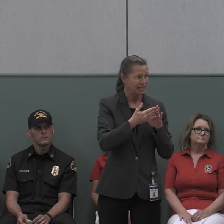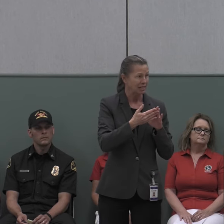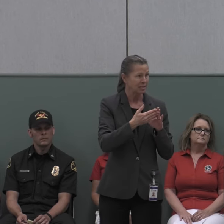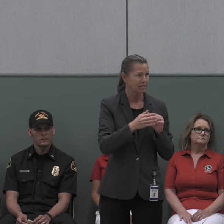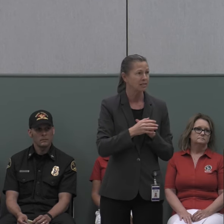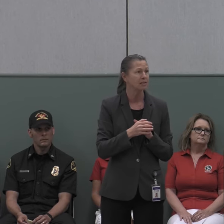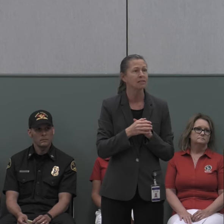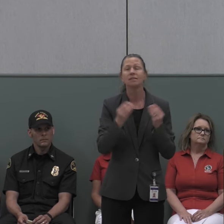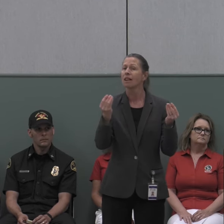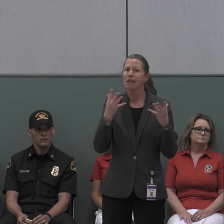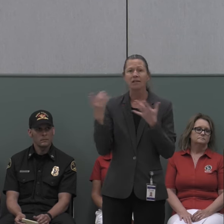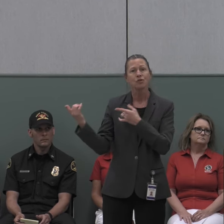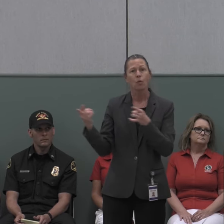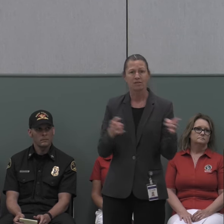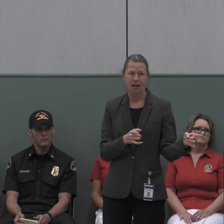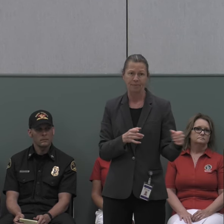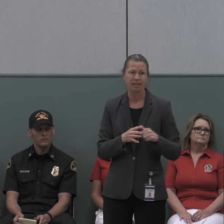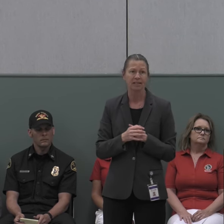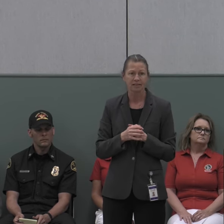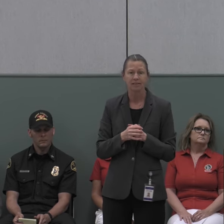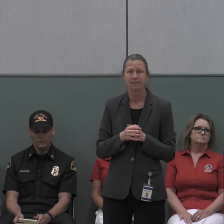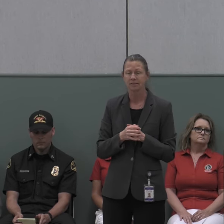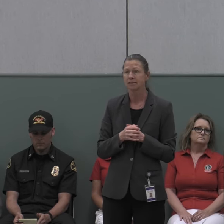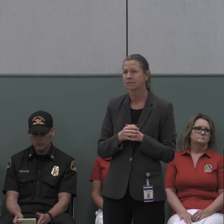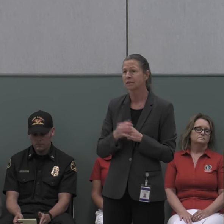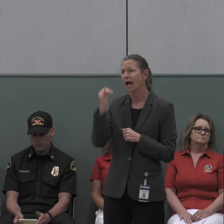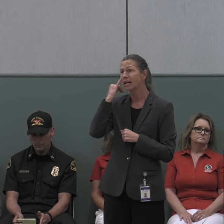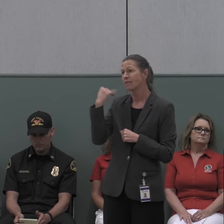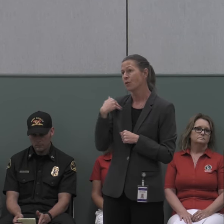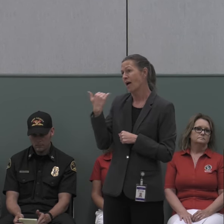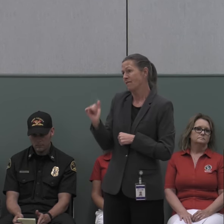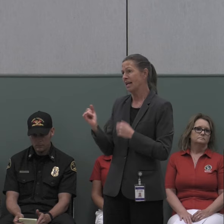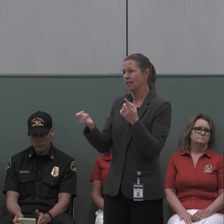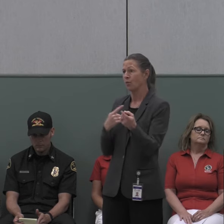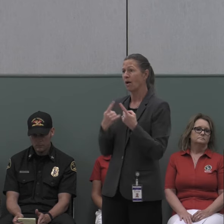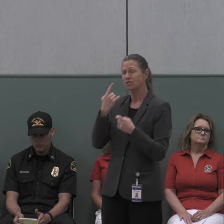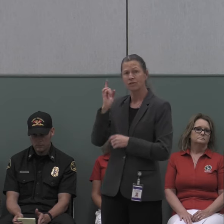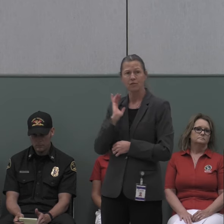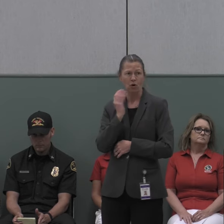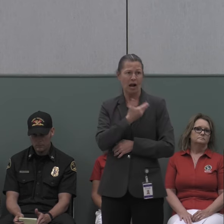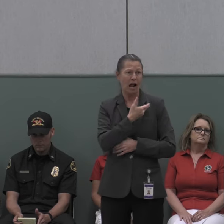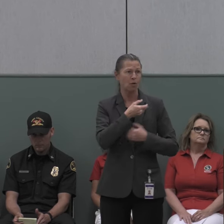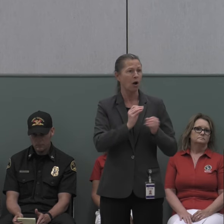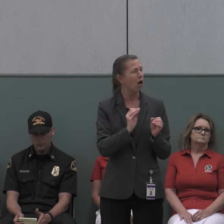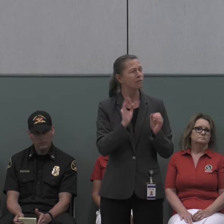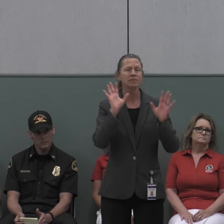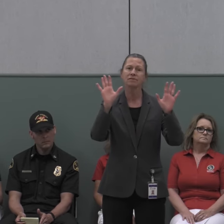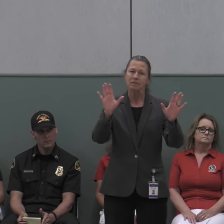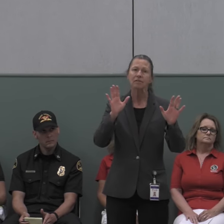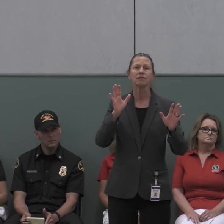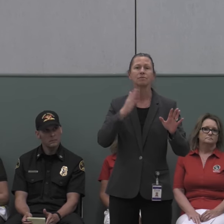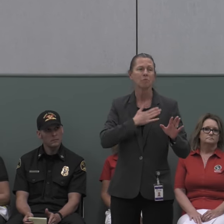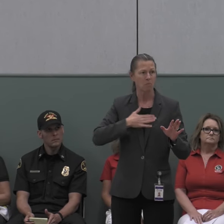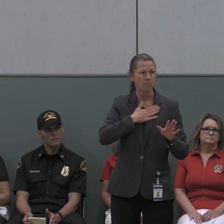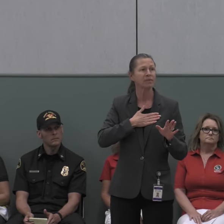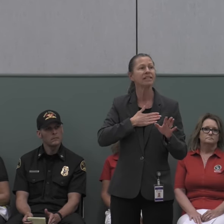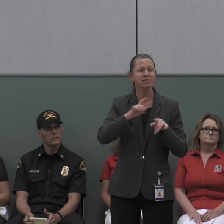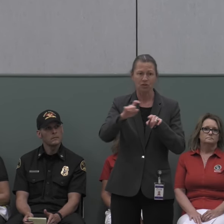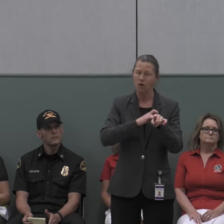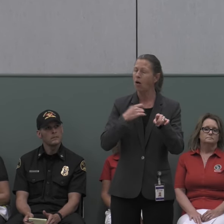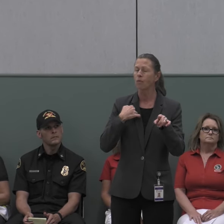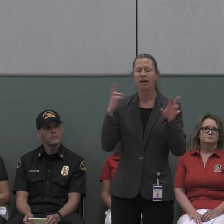know everything that's happening. And of course, if you have any questions for our office, you're more than welcome to call. We have an open door